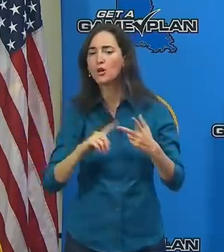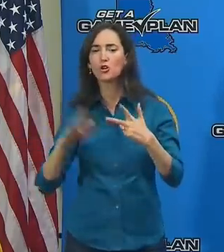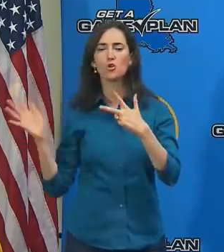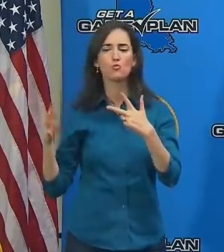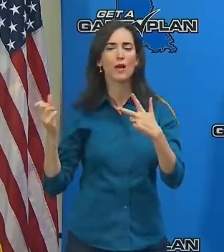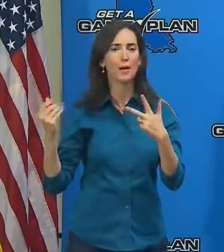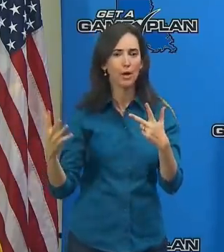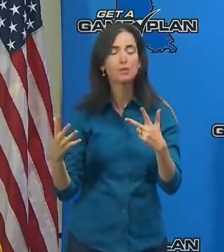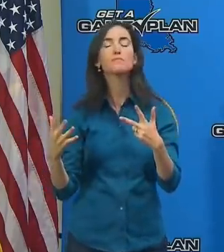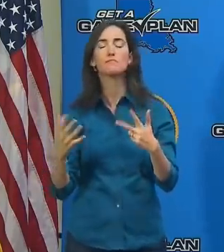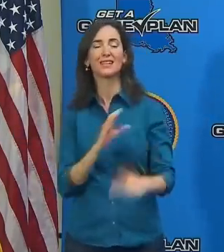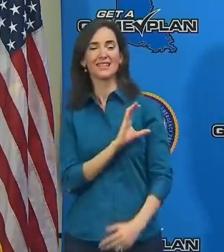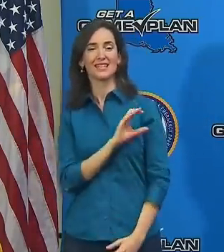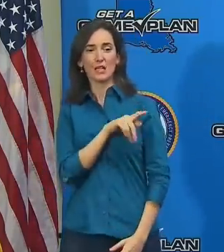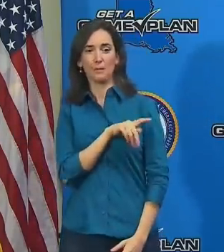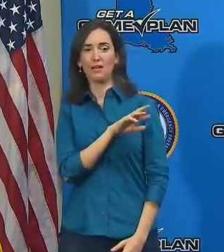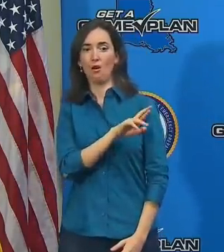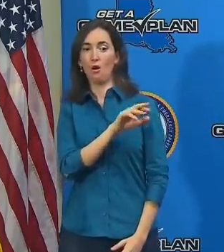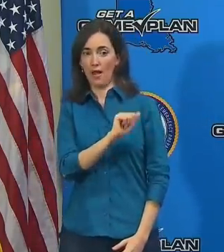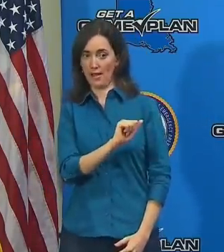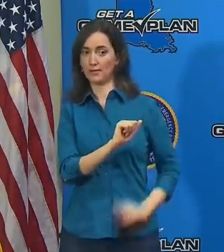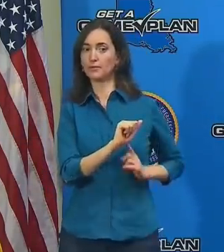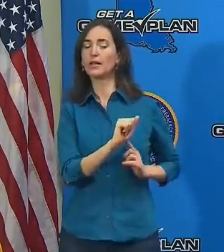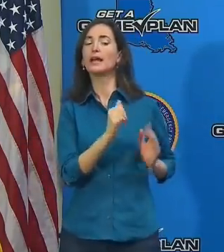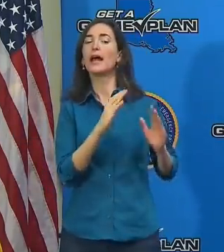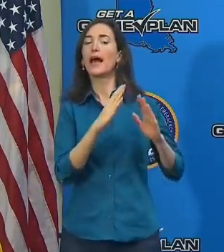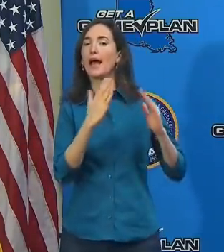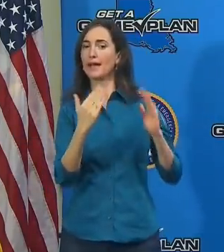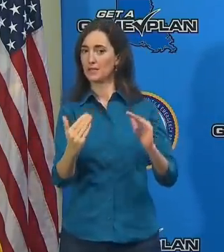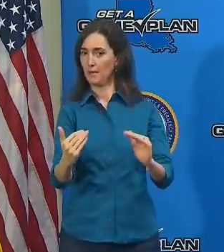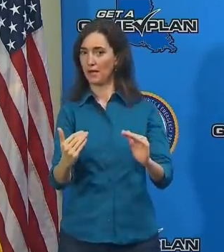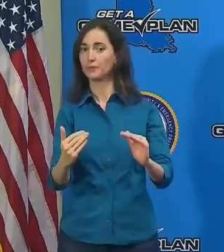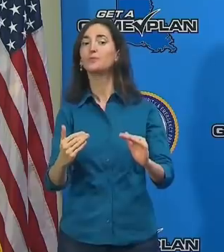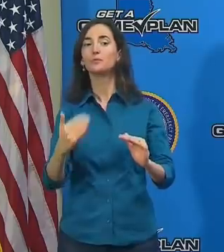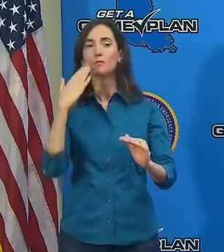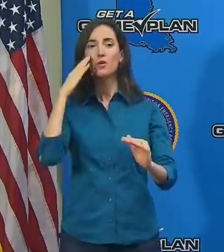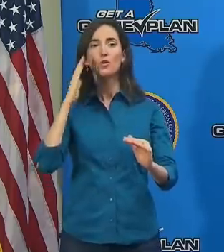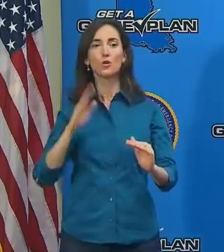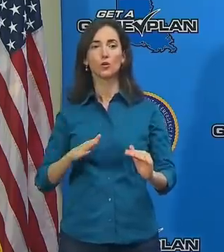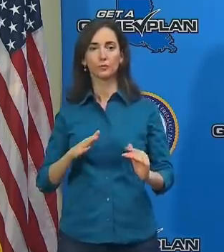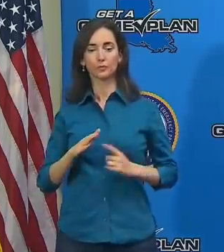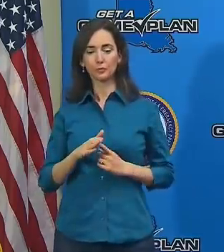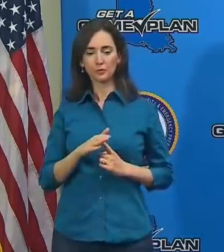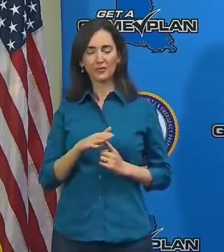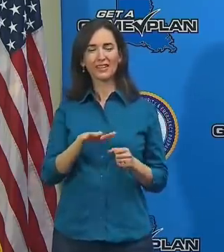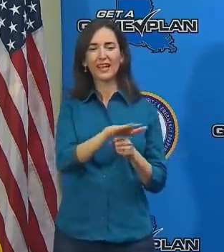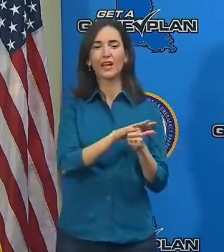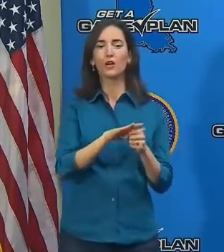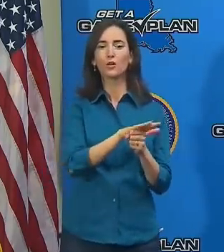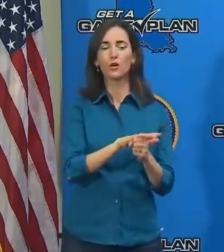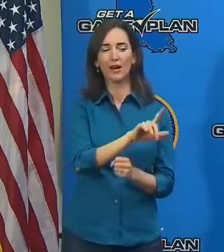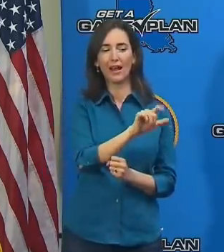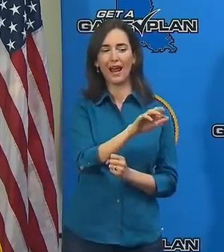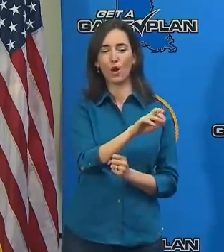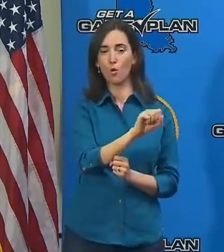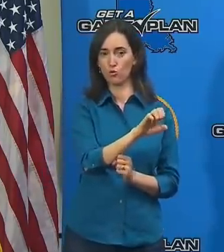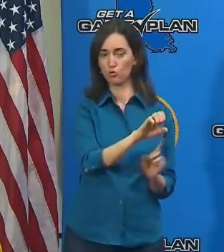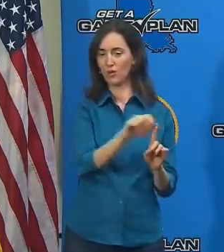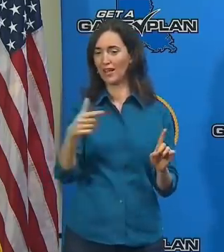the CPRA is anticipating some overtopping of the southeast portions of the La Rose to Golden Meadow levee